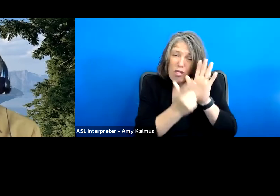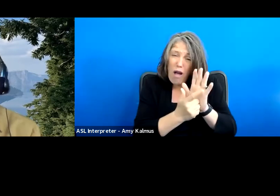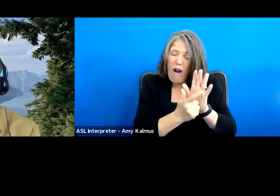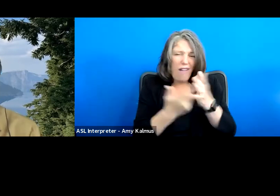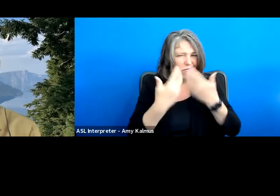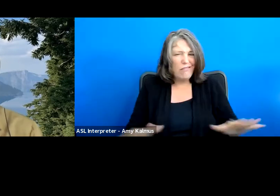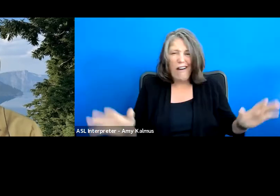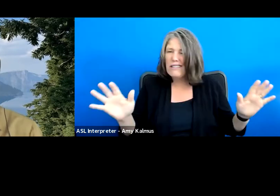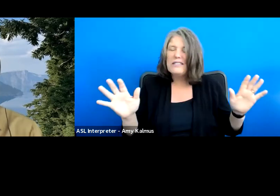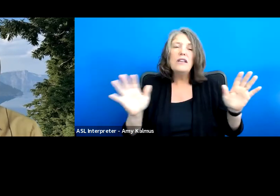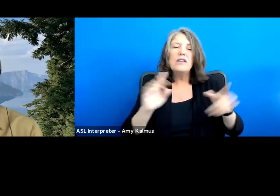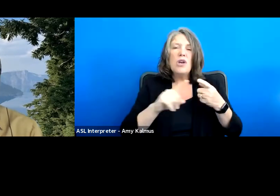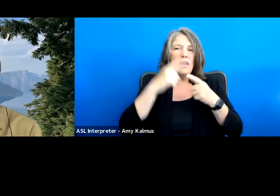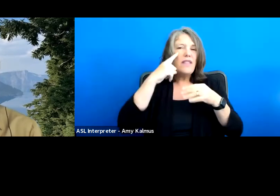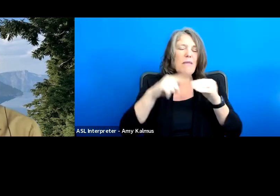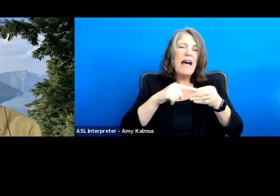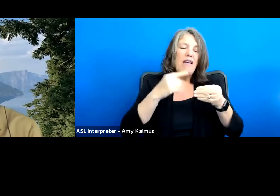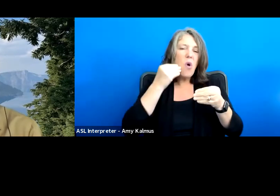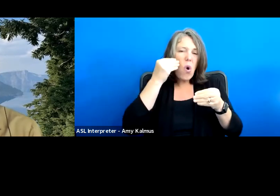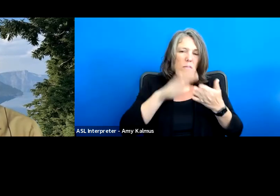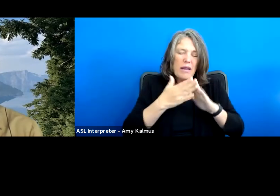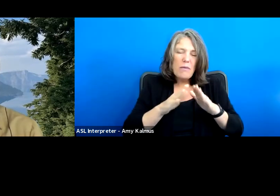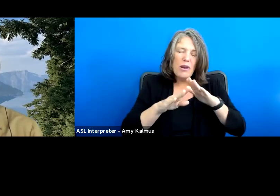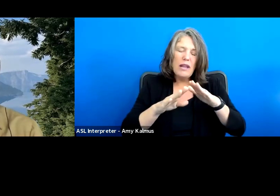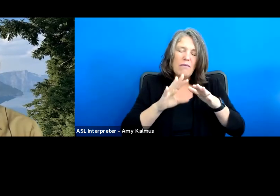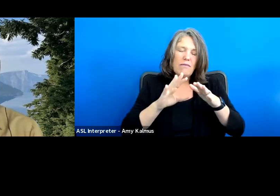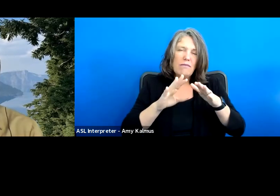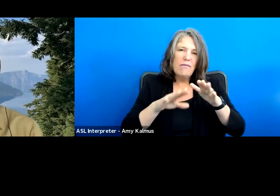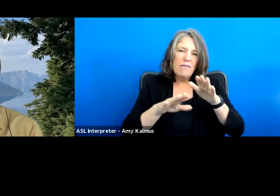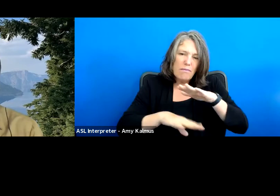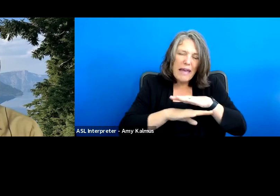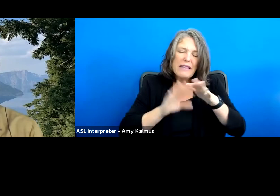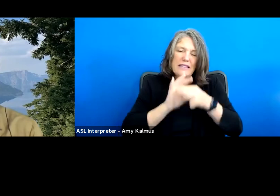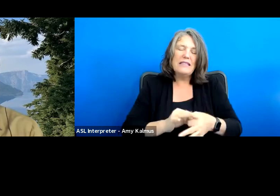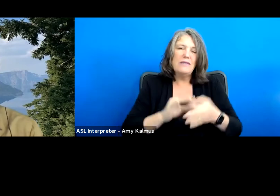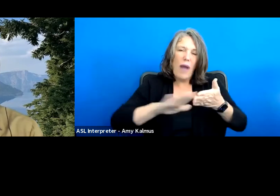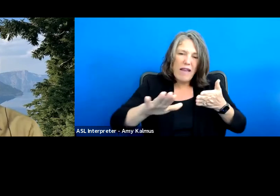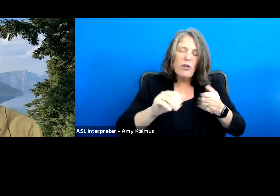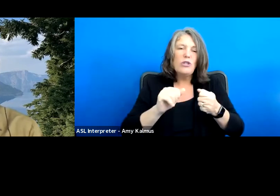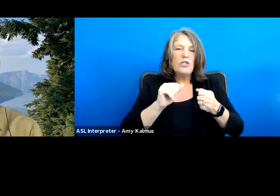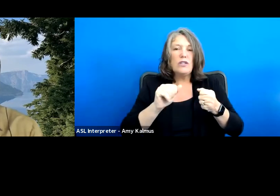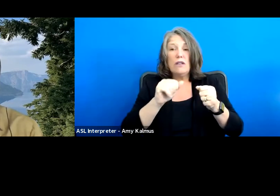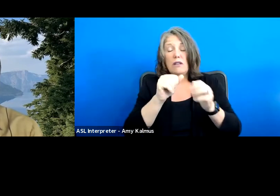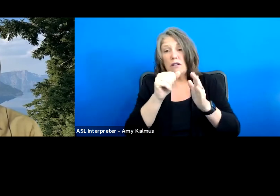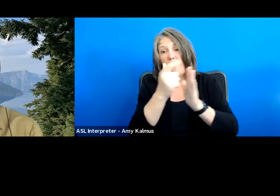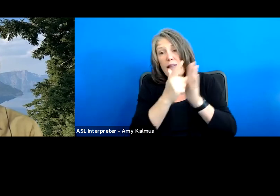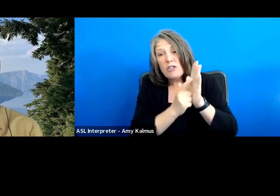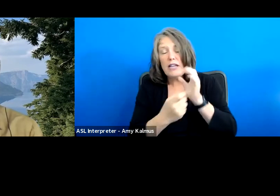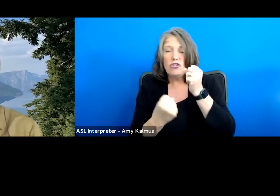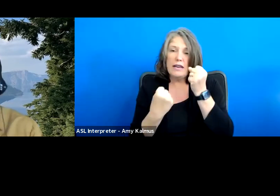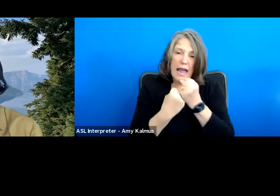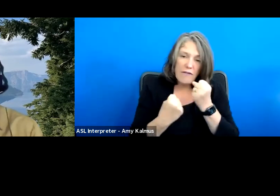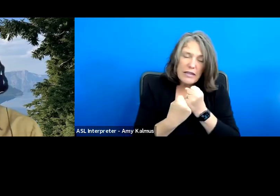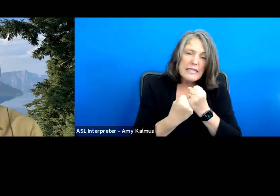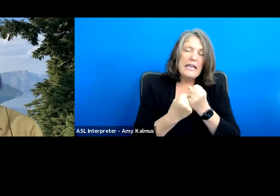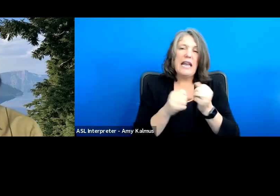when you think about things like the home and community-based service waivers, when you think about the legislation and the advocacy